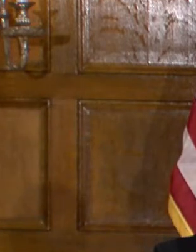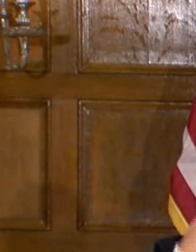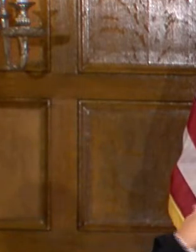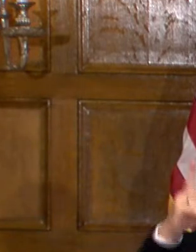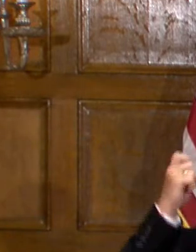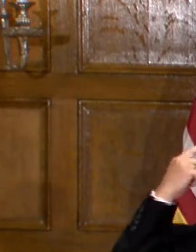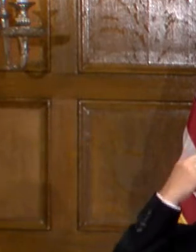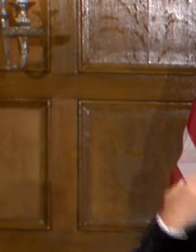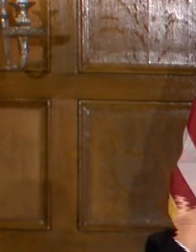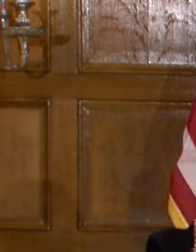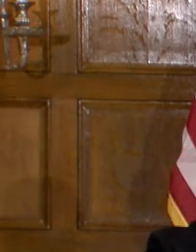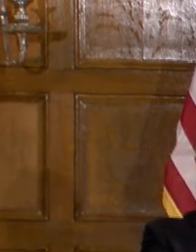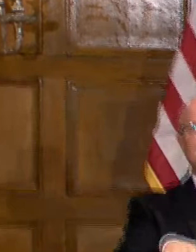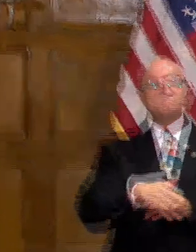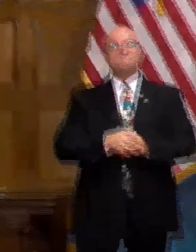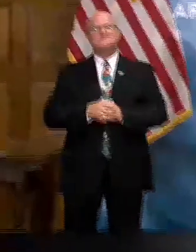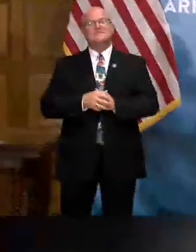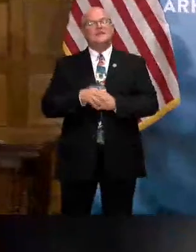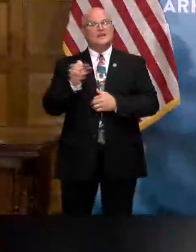Thank you, Governor. Good afternoon.